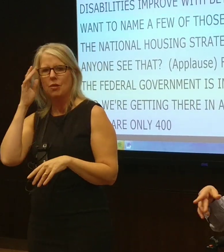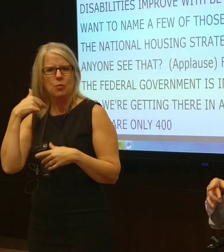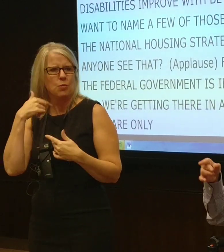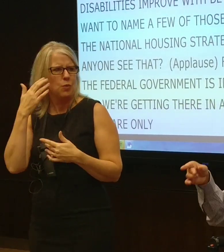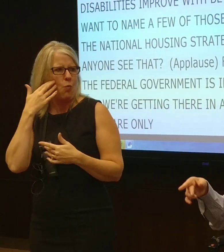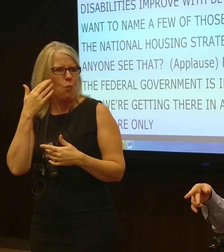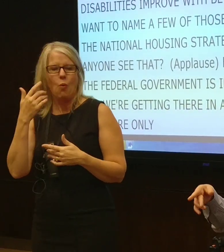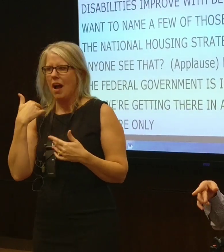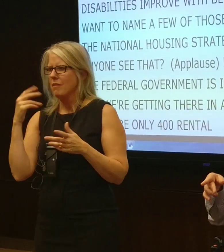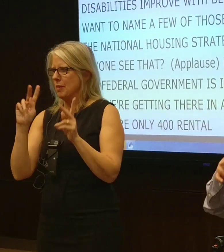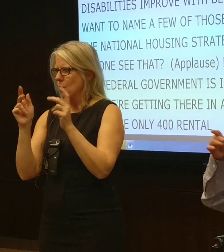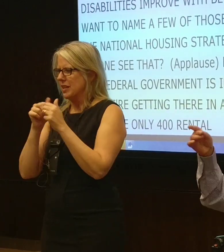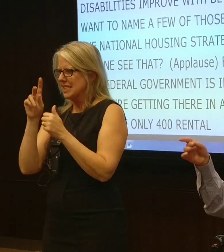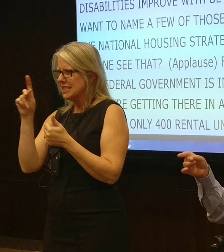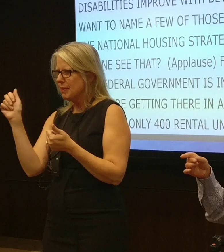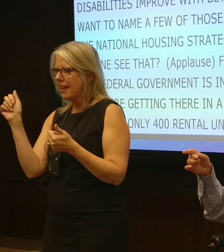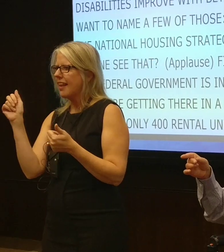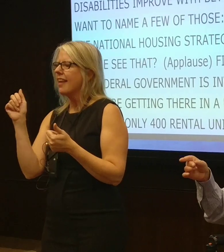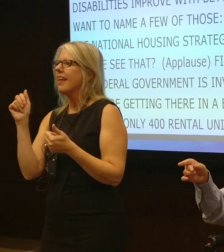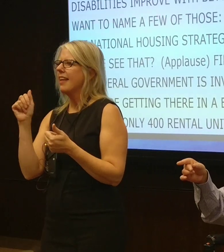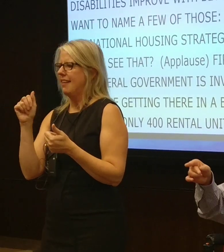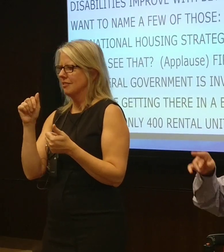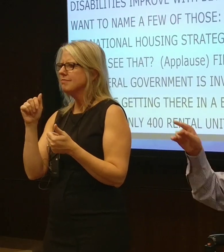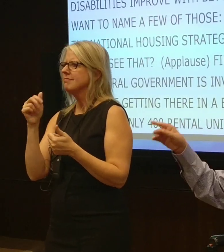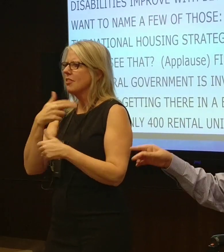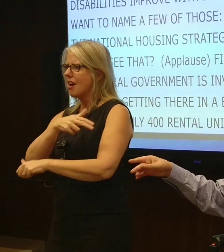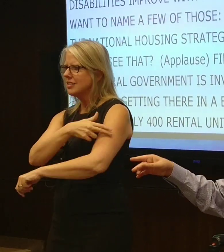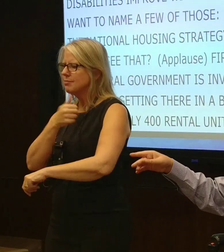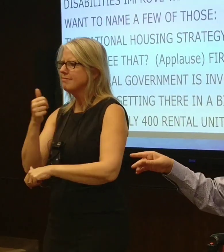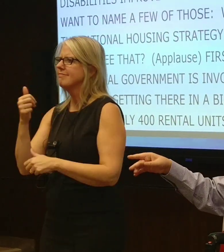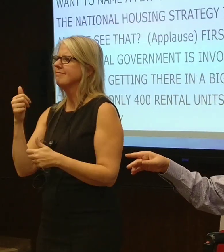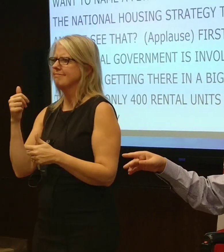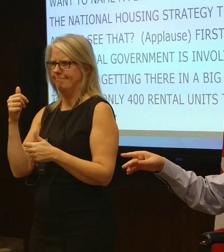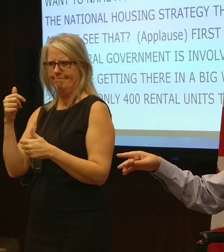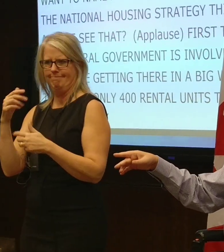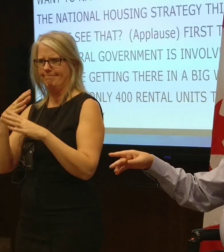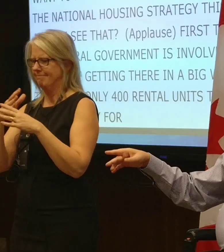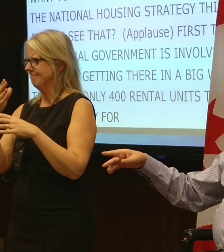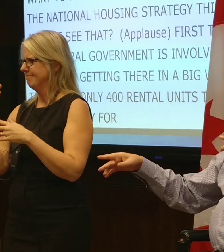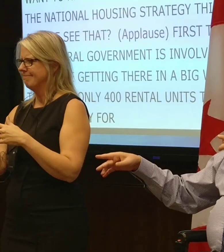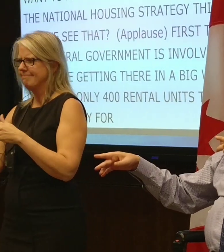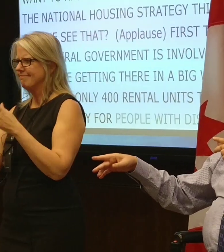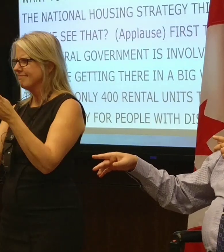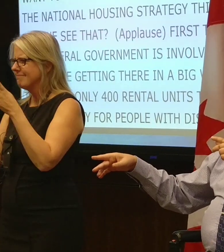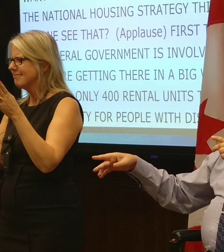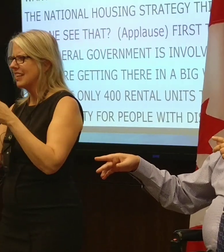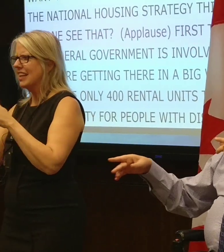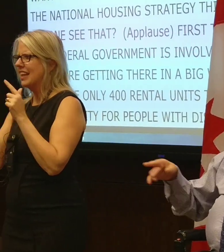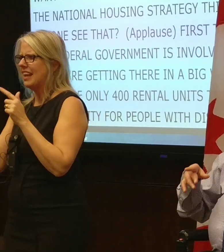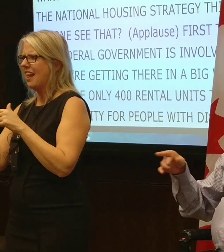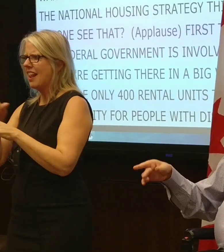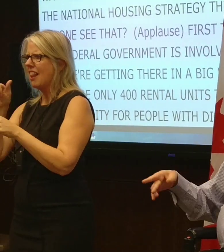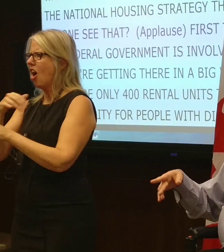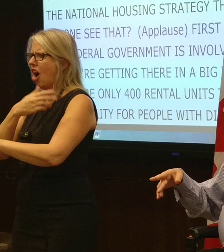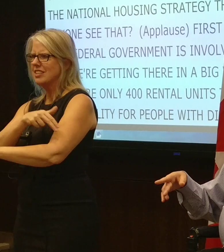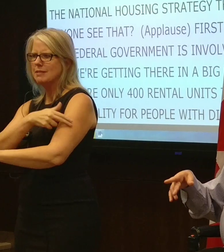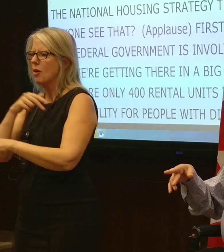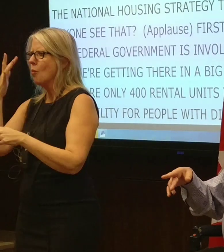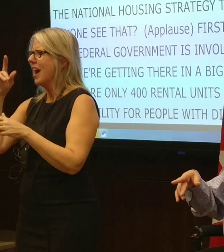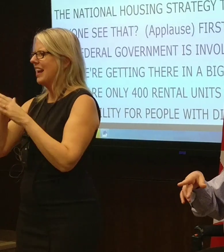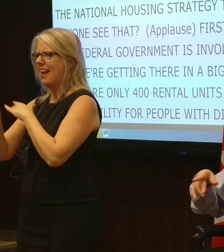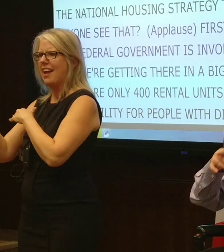we have people with disabilities languishing in hospitals because they can't get out to find spaces in their communities to live. People